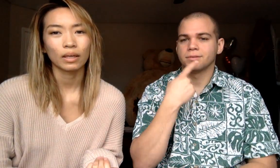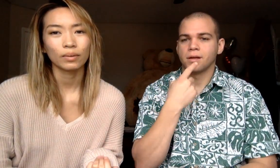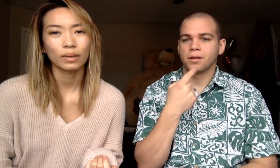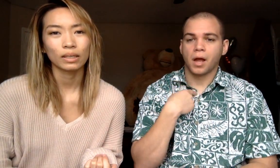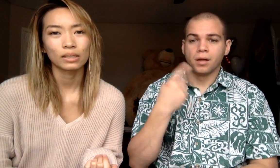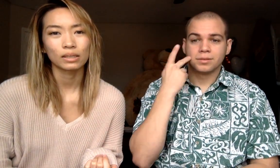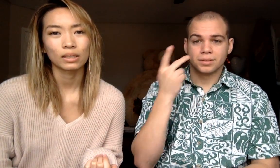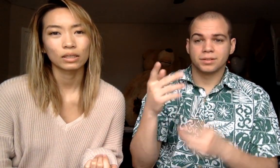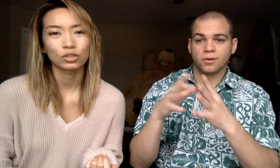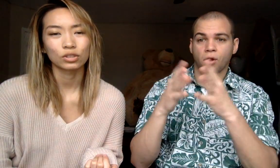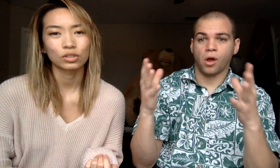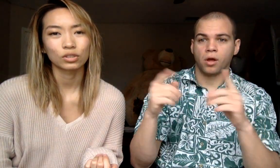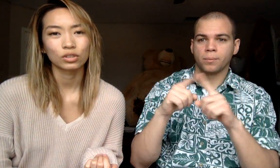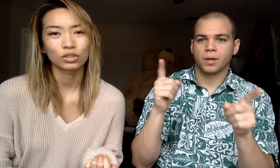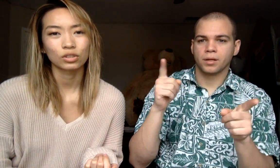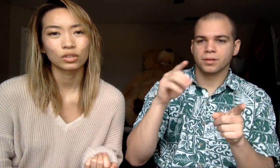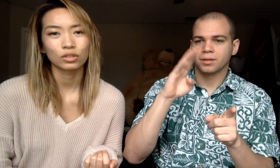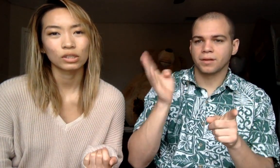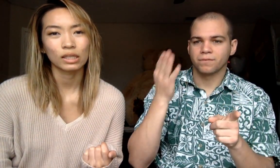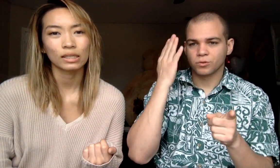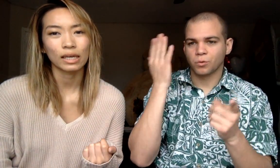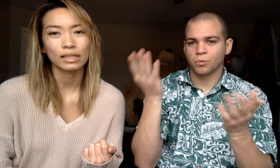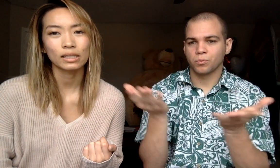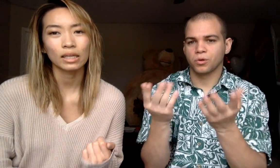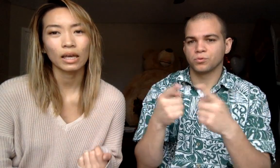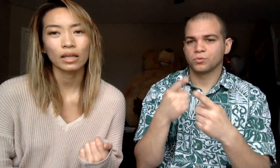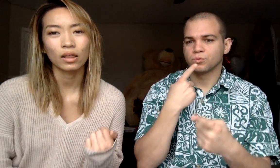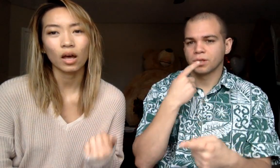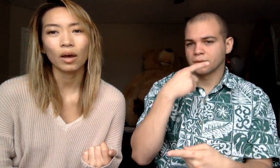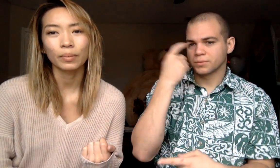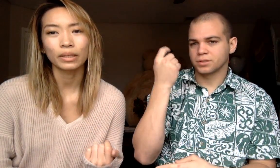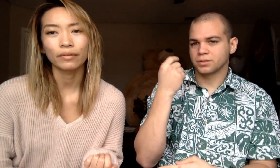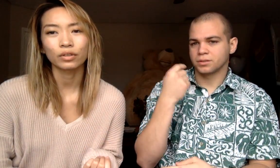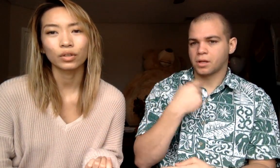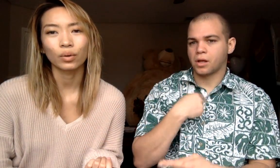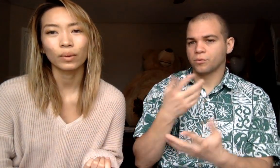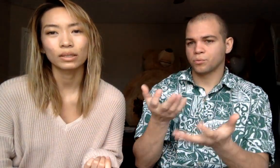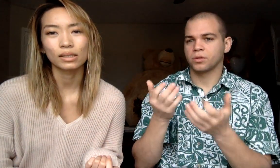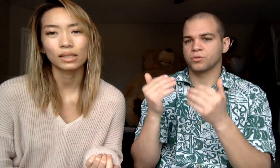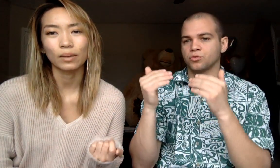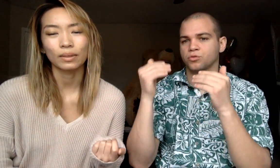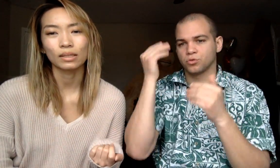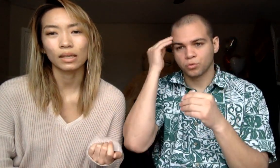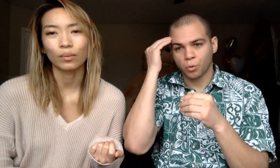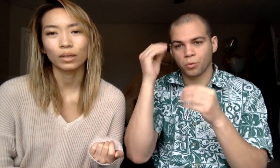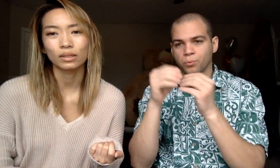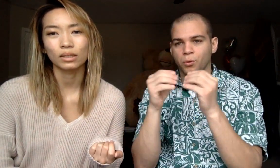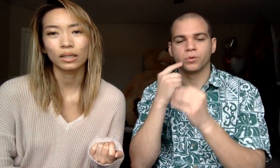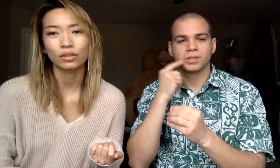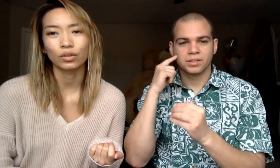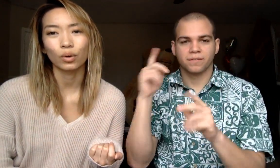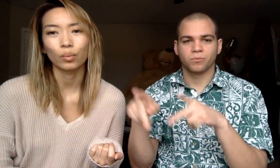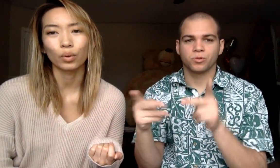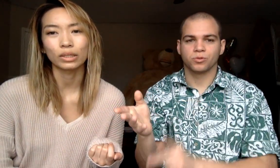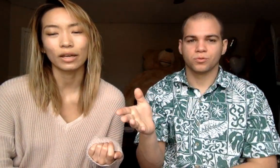Anyways, she says, I see a lot but never know what to say because I want to get to know more deaf